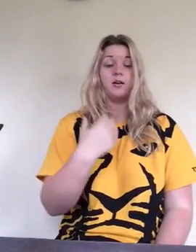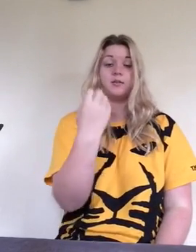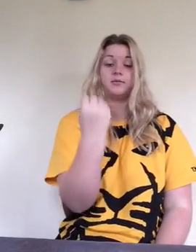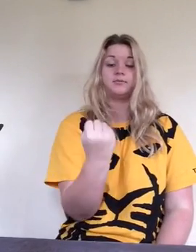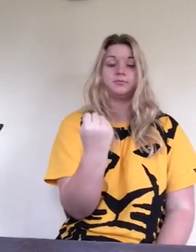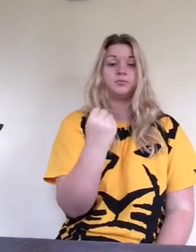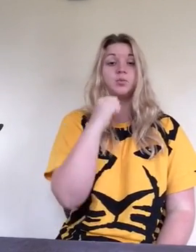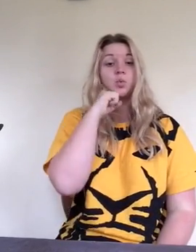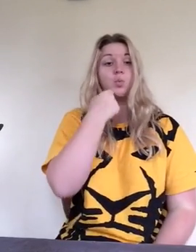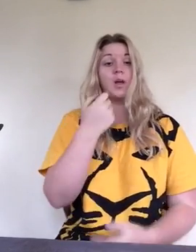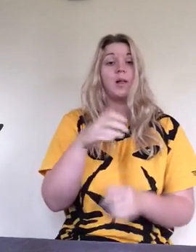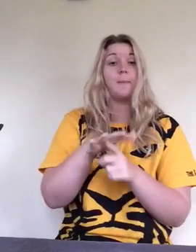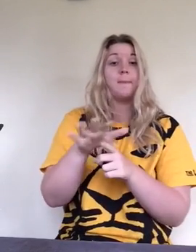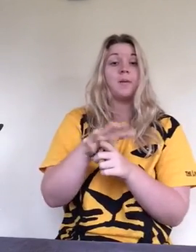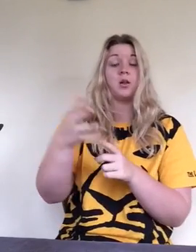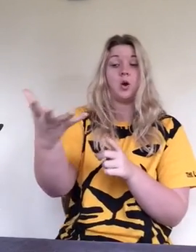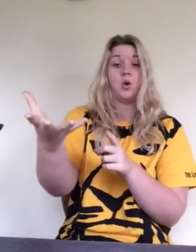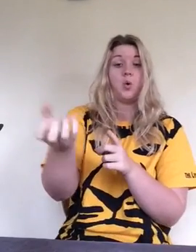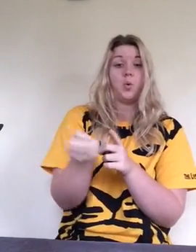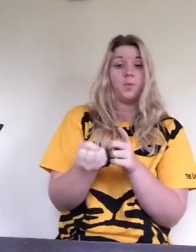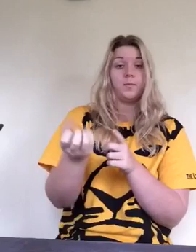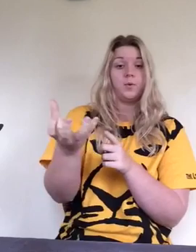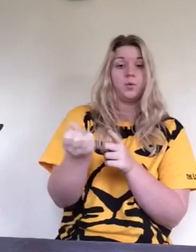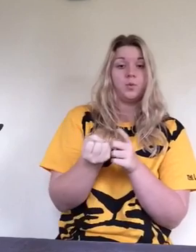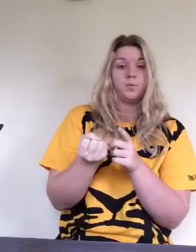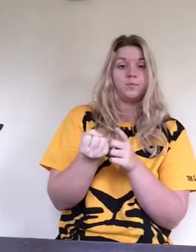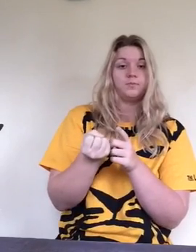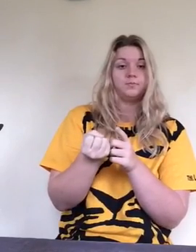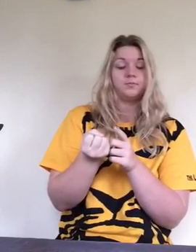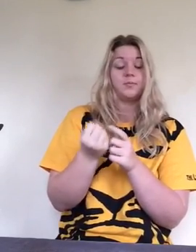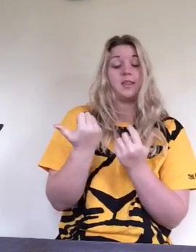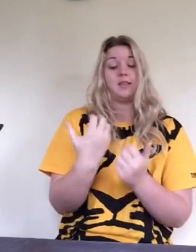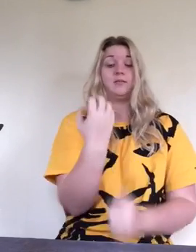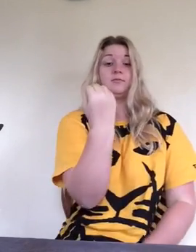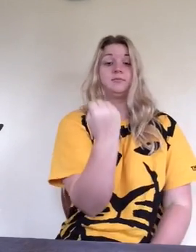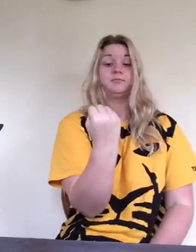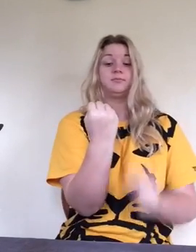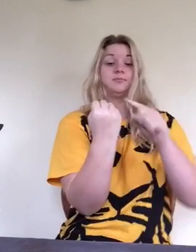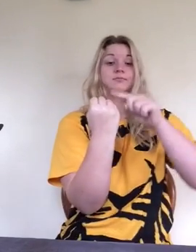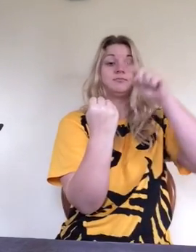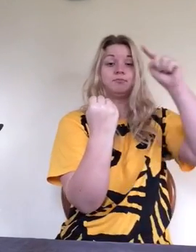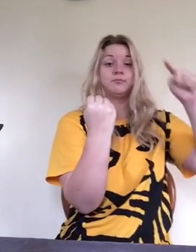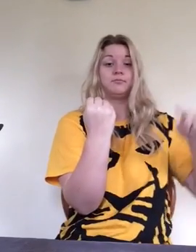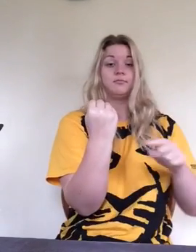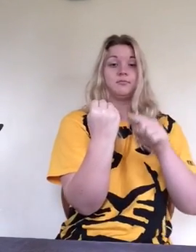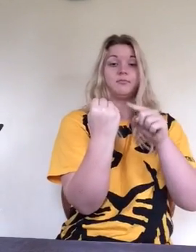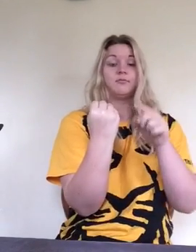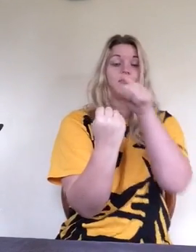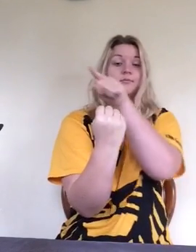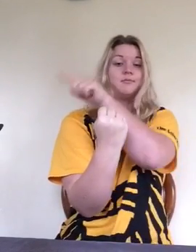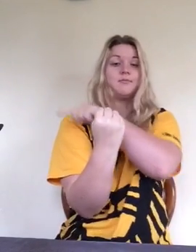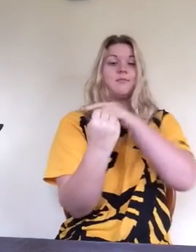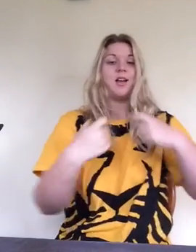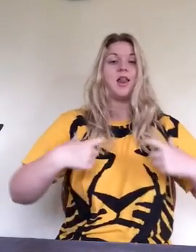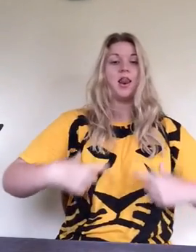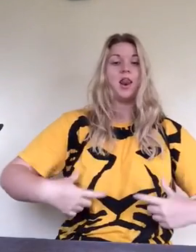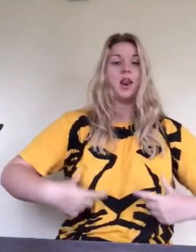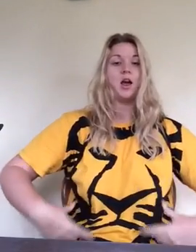the blood over to the lungs. And it goes over to the left lung and to the right lung. And the blood comes